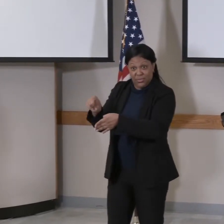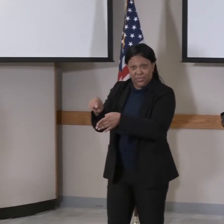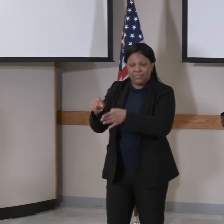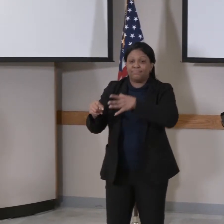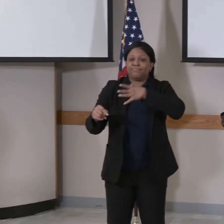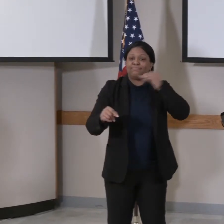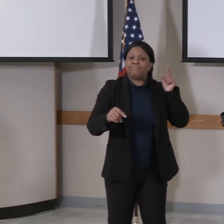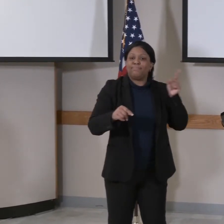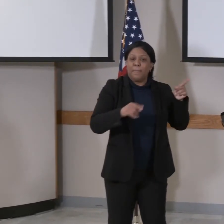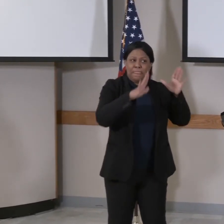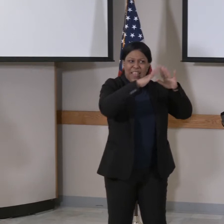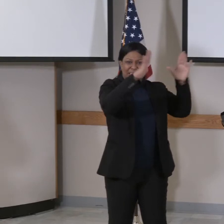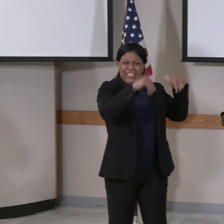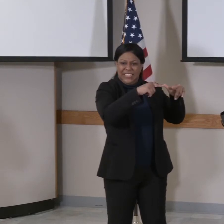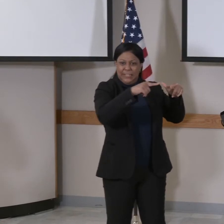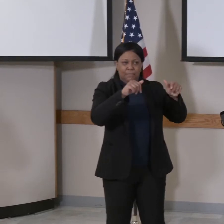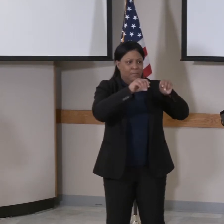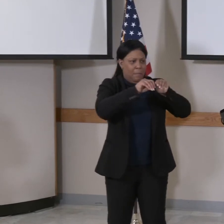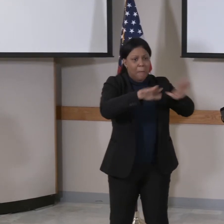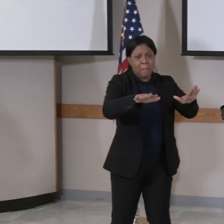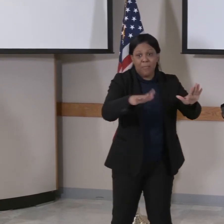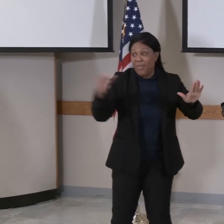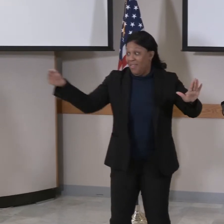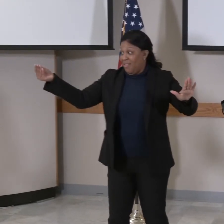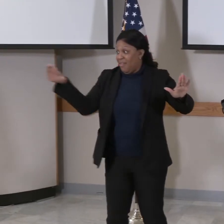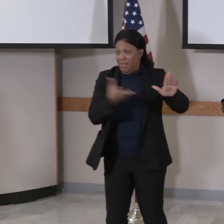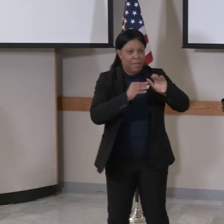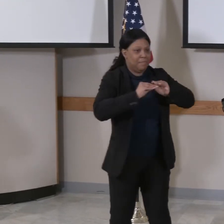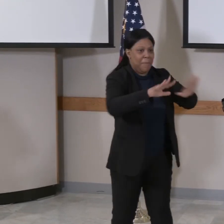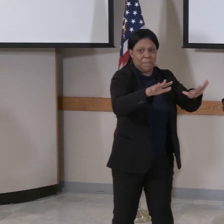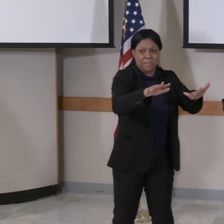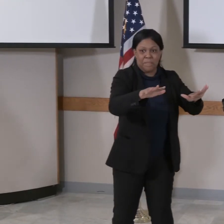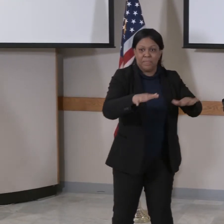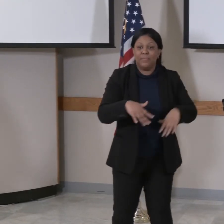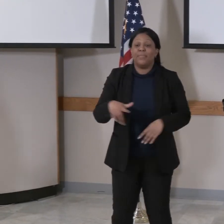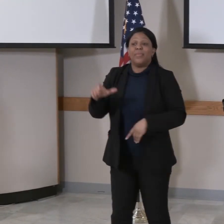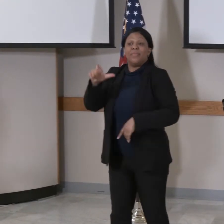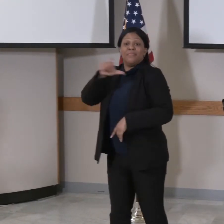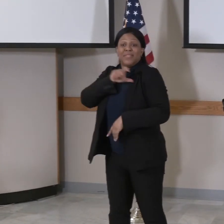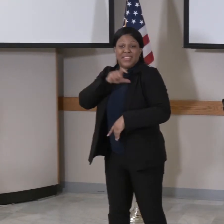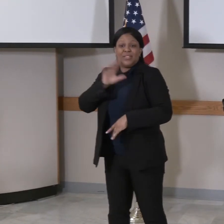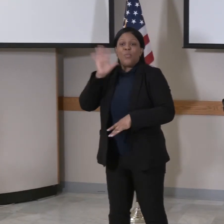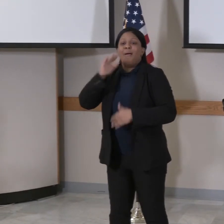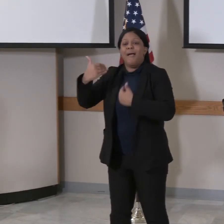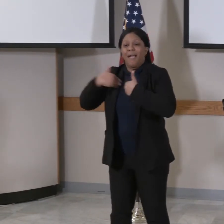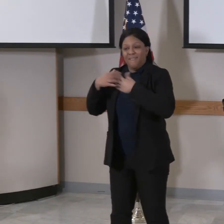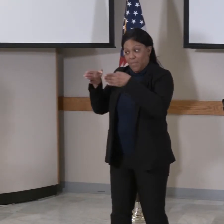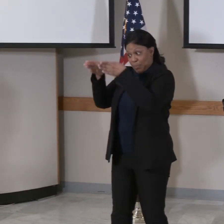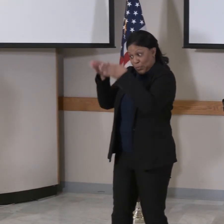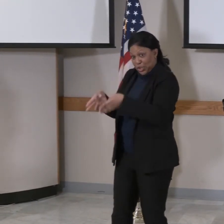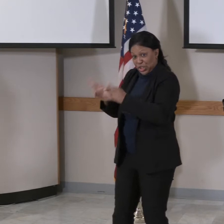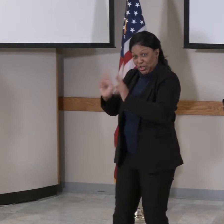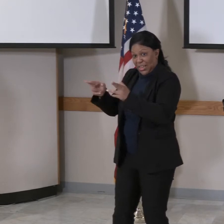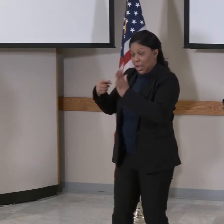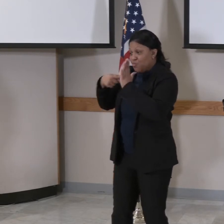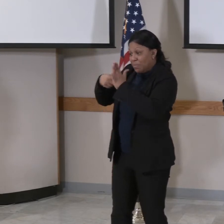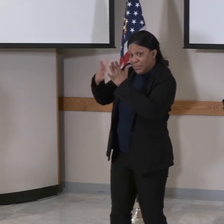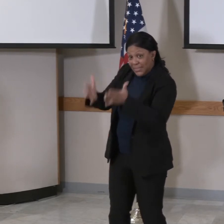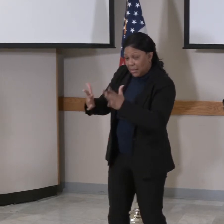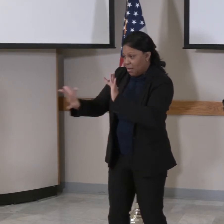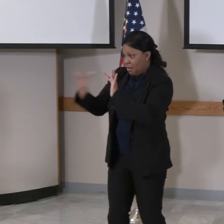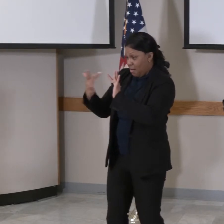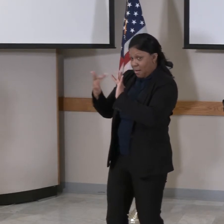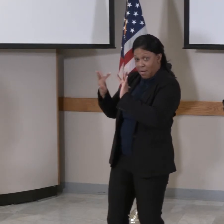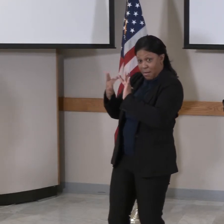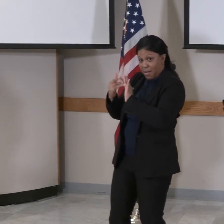those are. Law enforcement will have a JIC. We will be in person with representatives from each of the law enforcement agencies